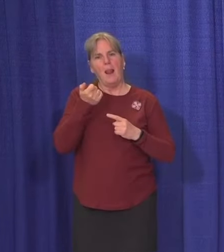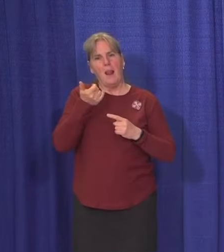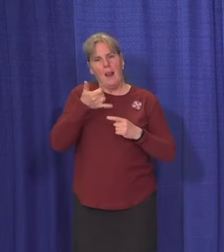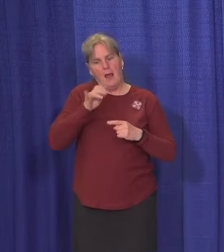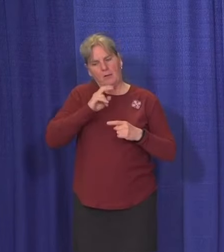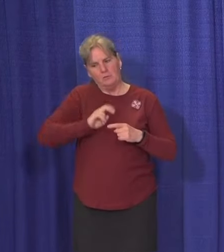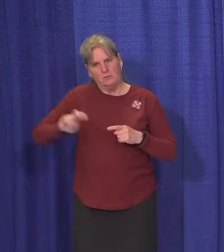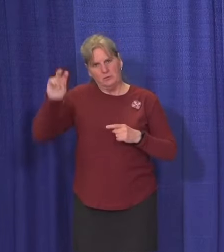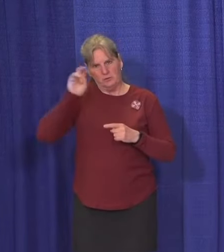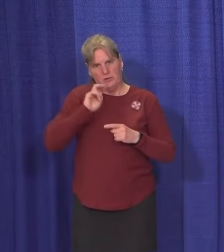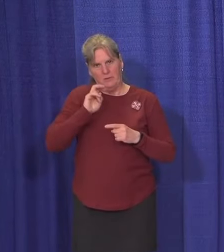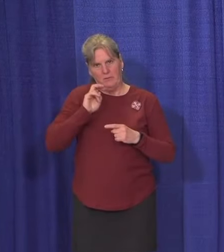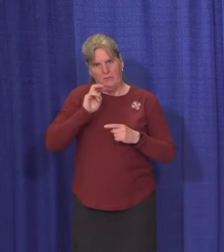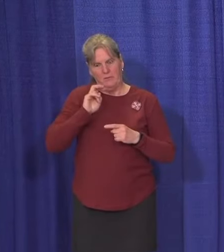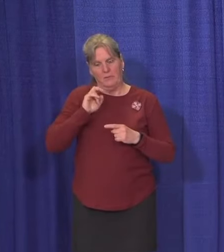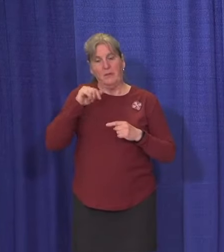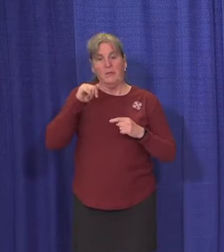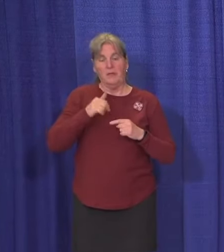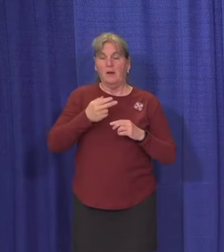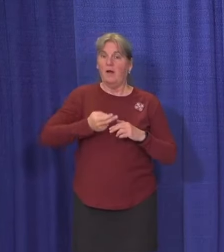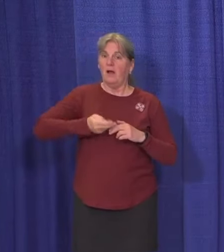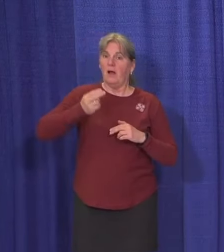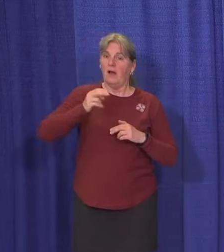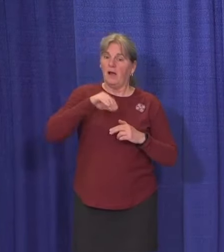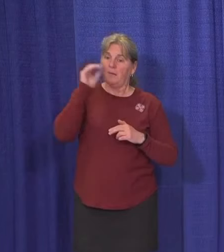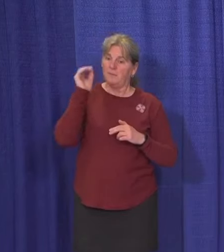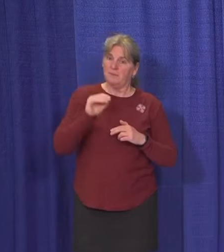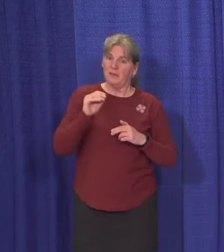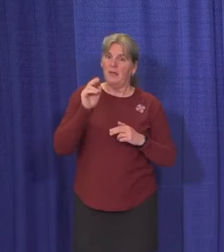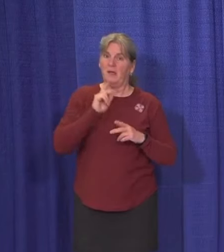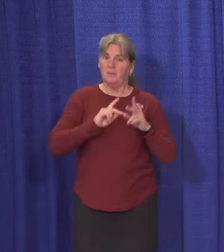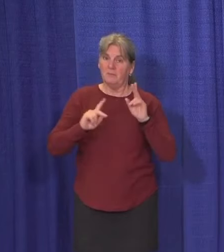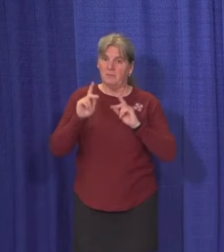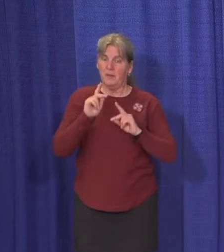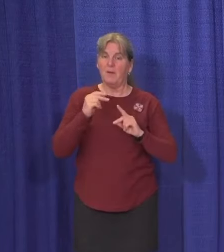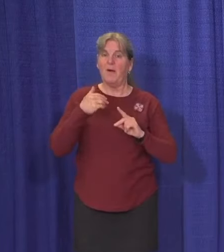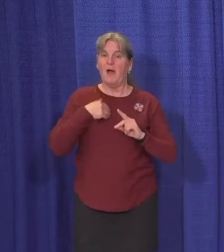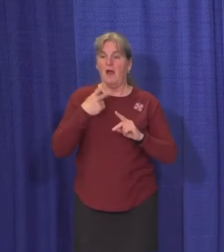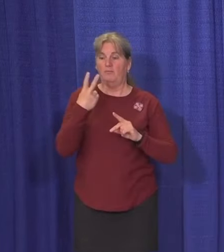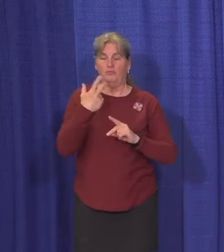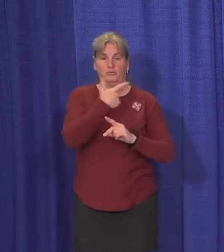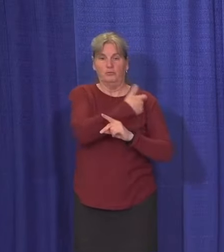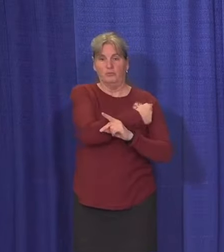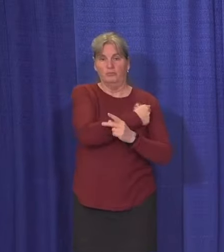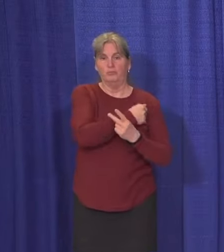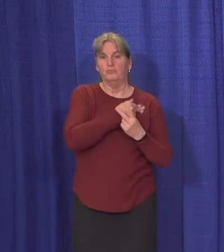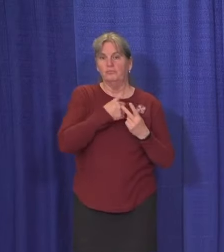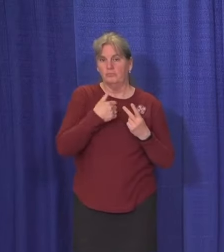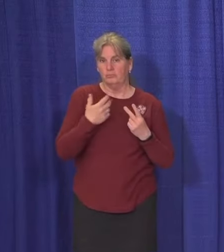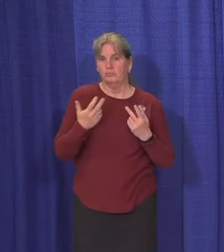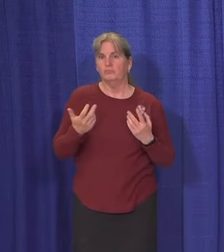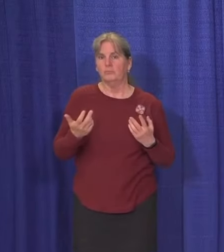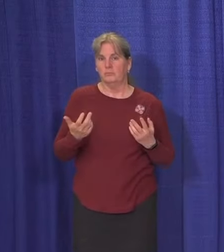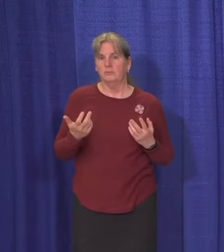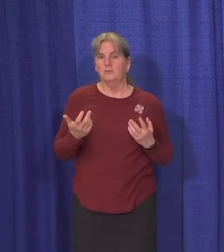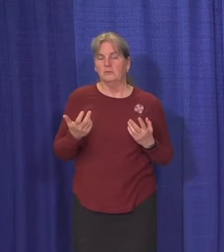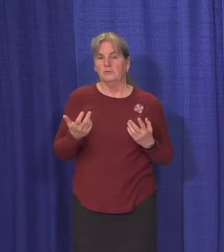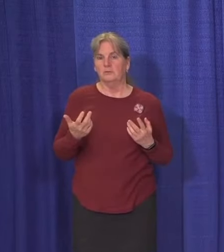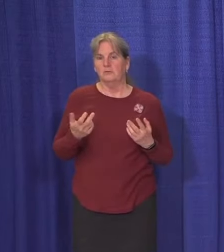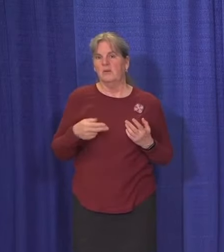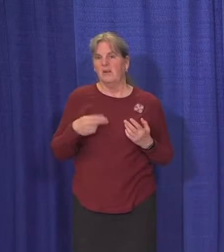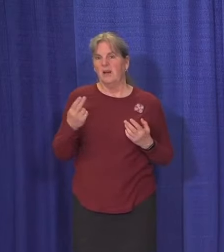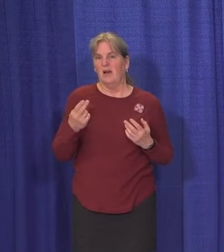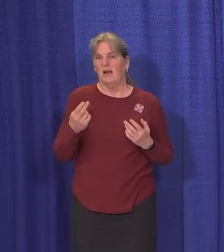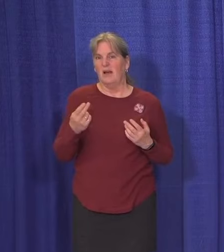per population in that status of having having full vaccination status. So